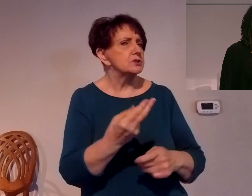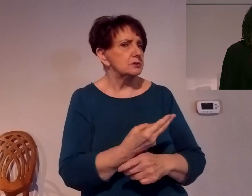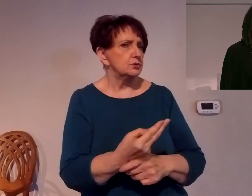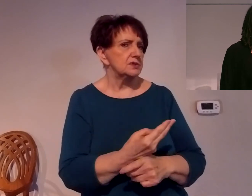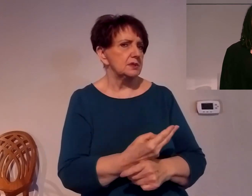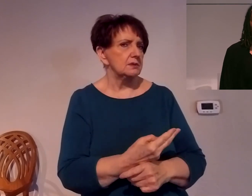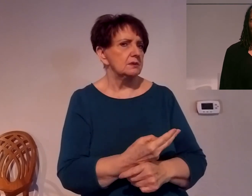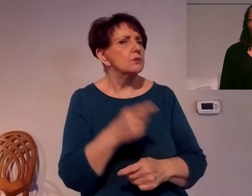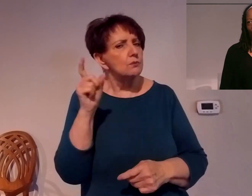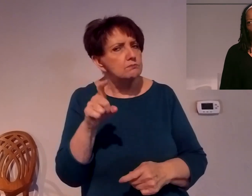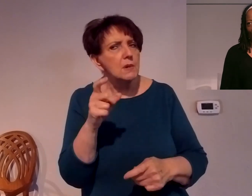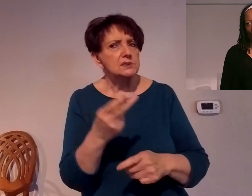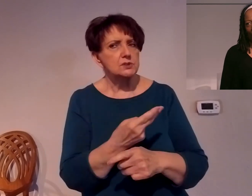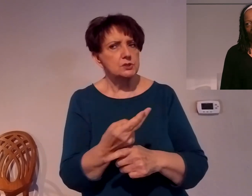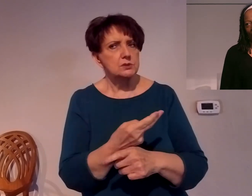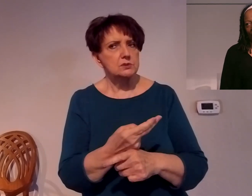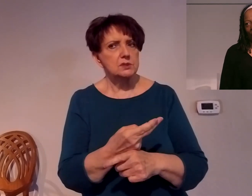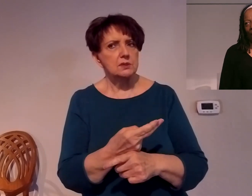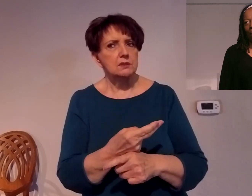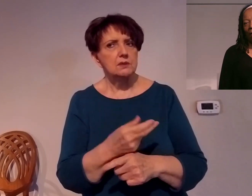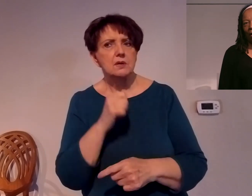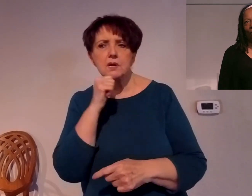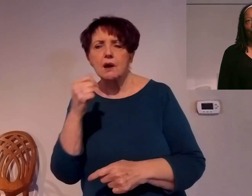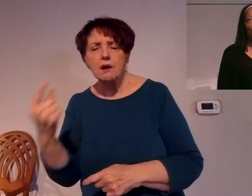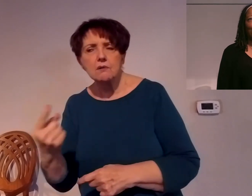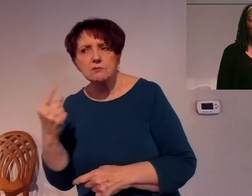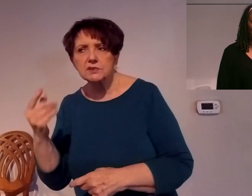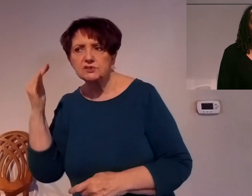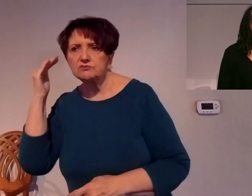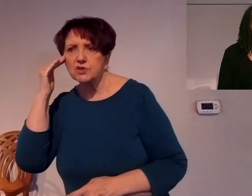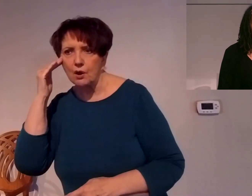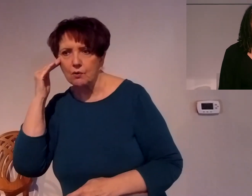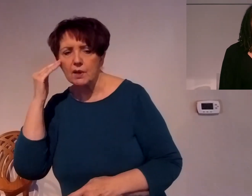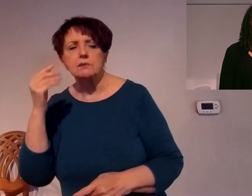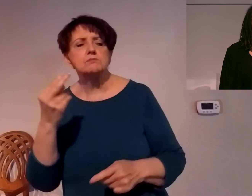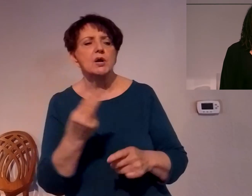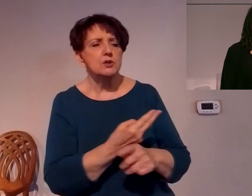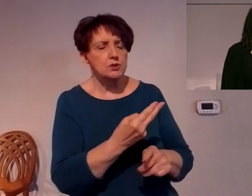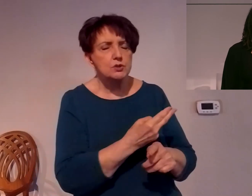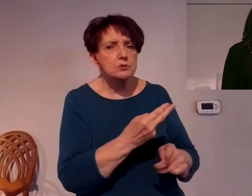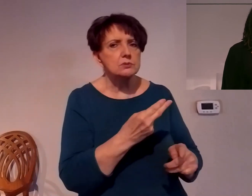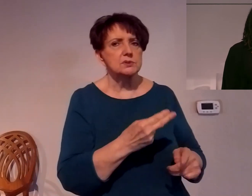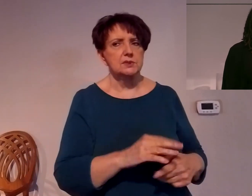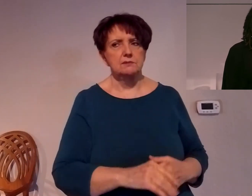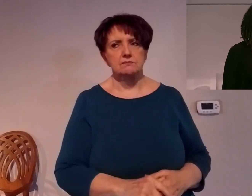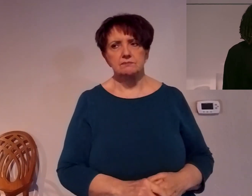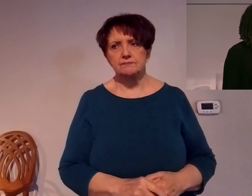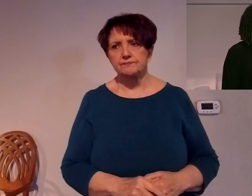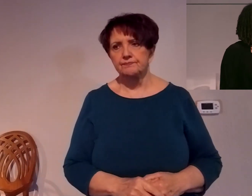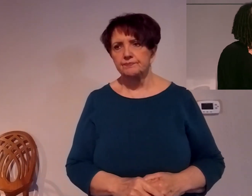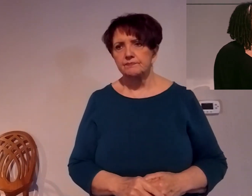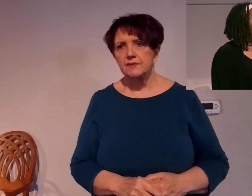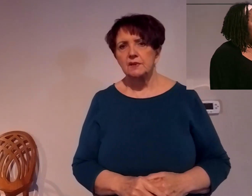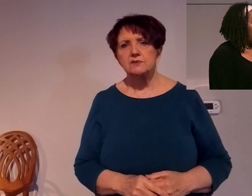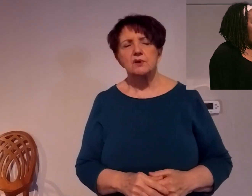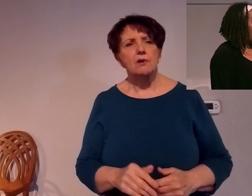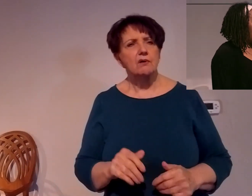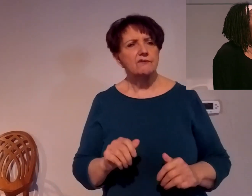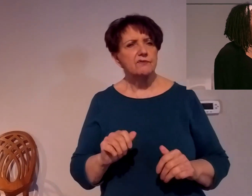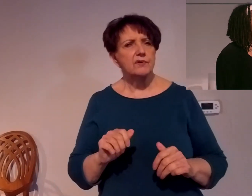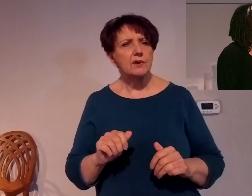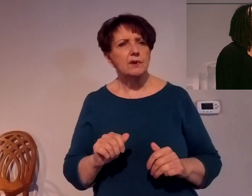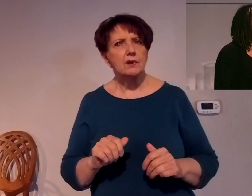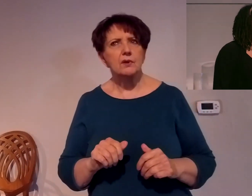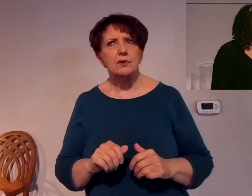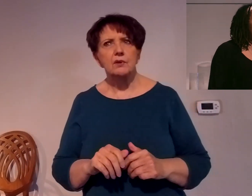to use it. We can't just know about it. We must use it. So if you're able to see the slide,